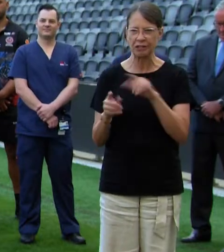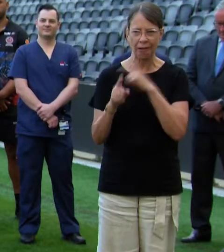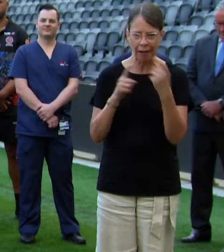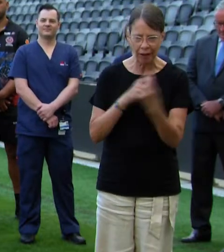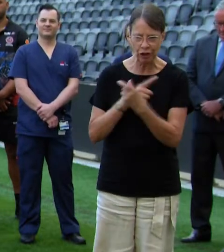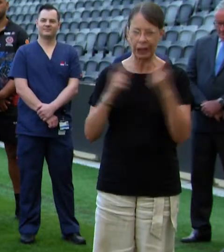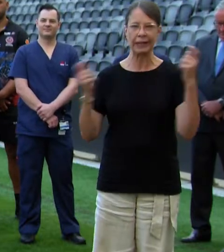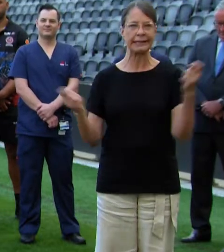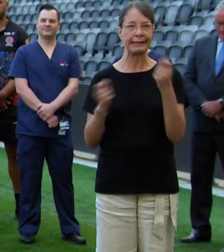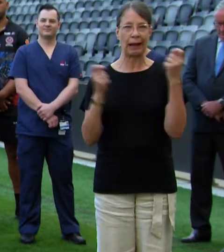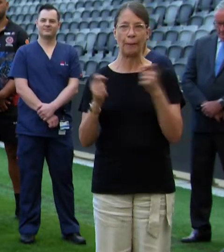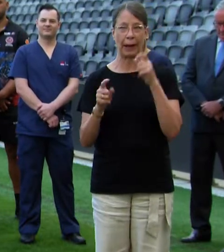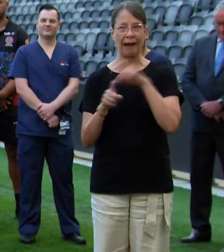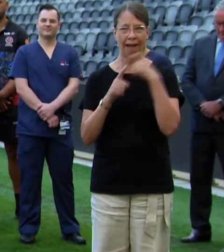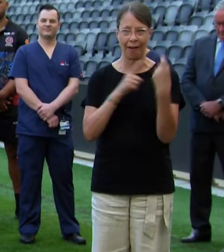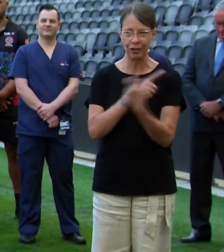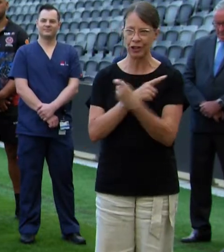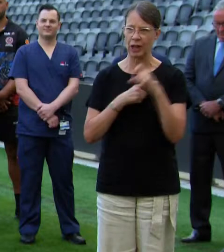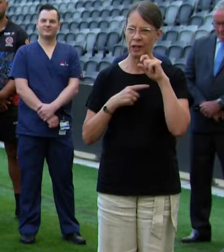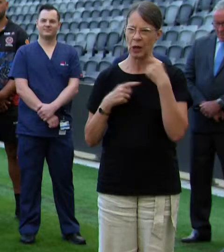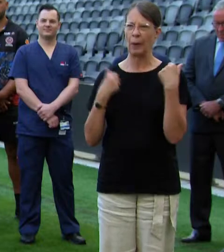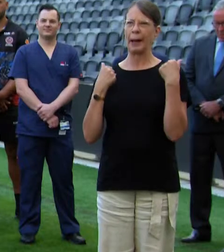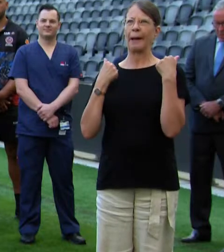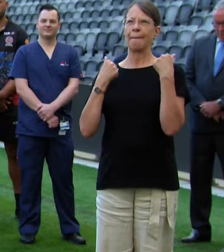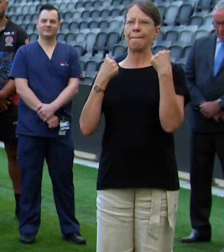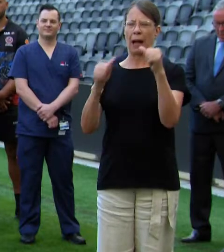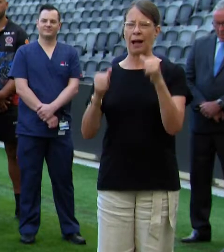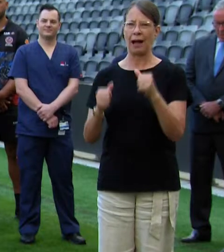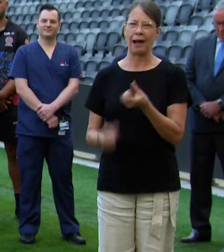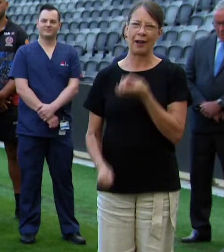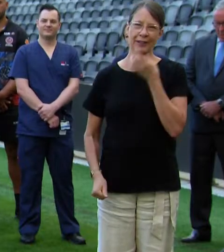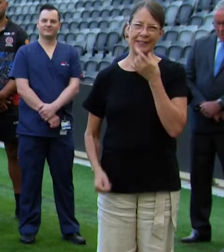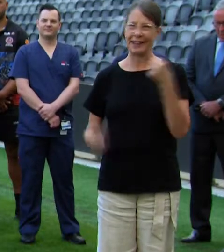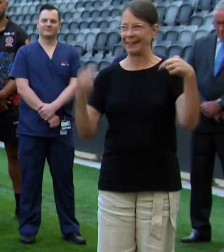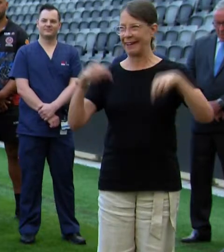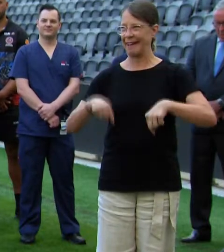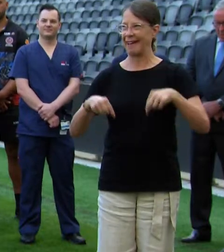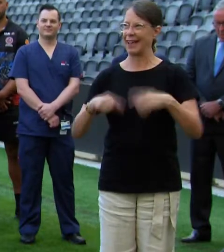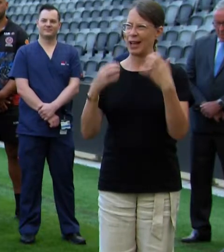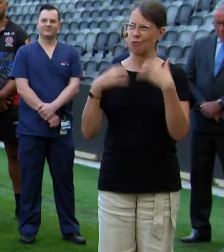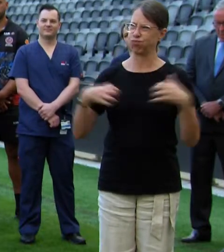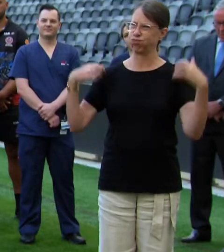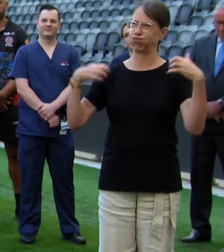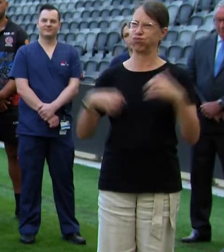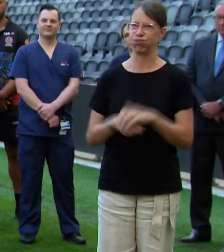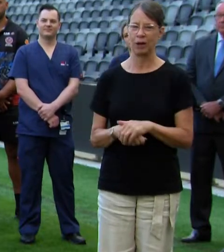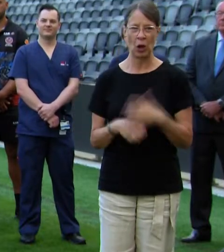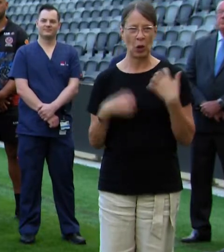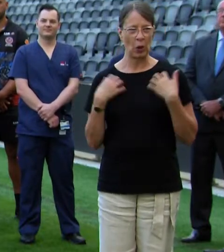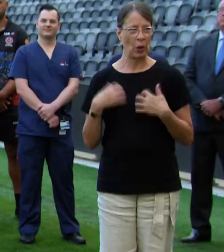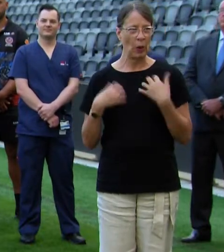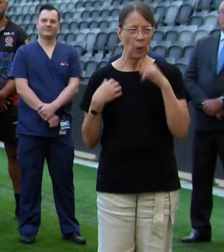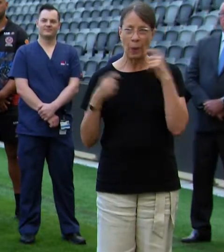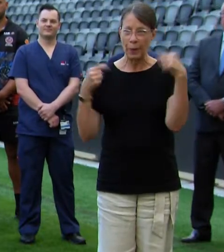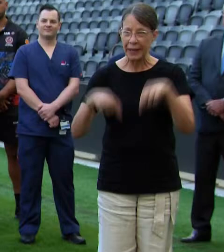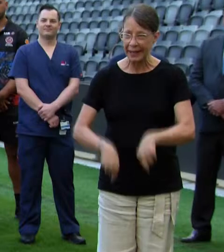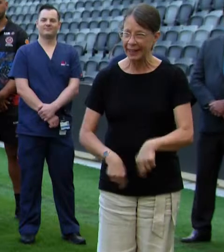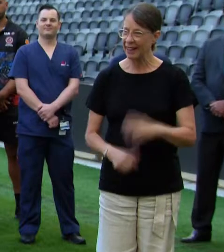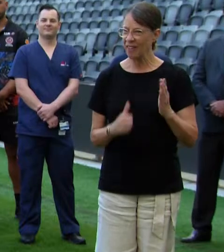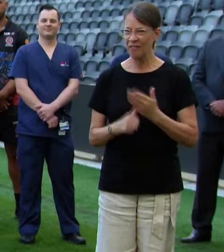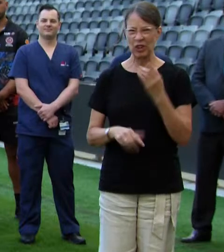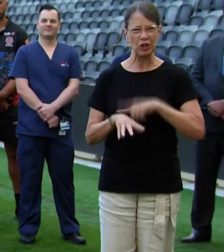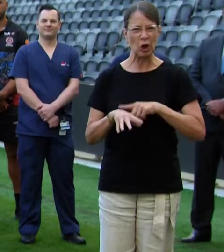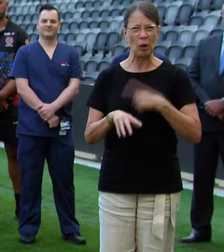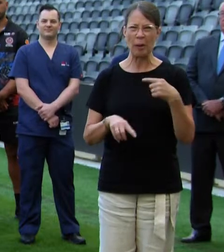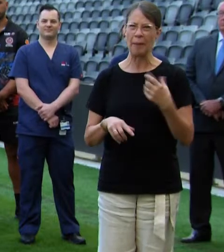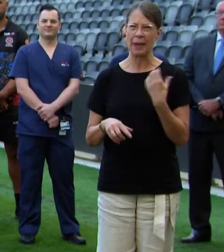And that, of course, will culminate in Saturday's magnificent event right here. We're so thrilled it's going to be here. It's the first time it's been in